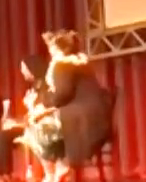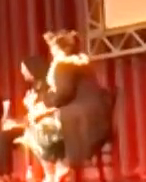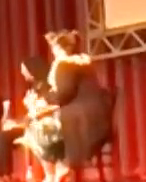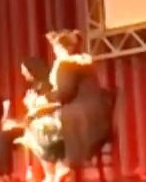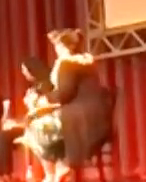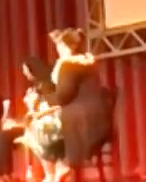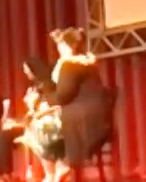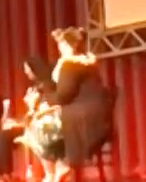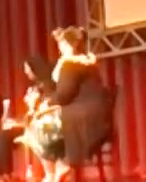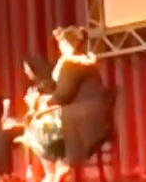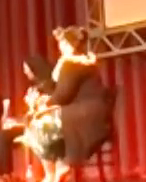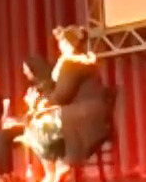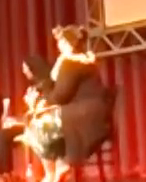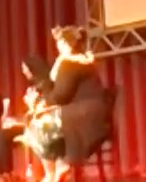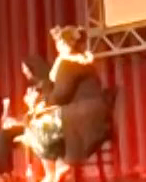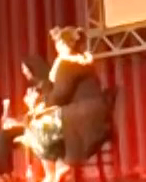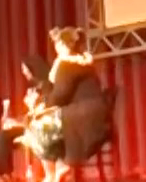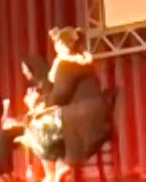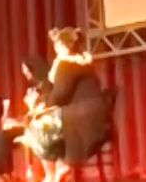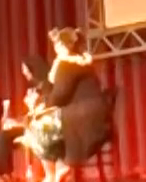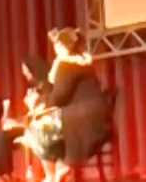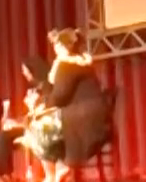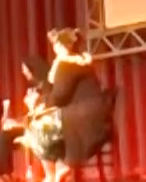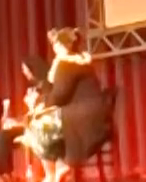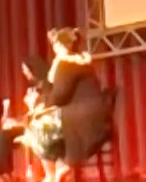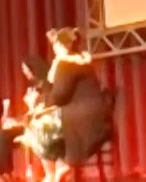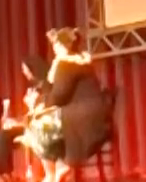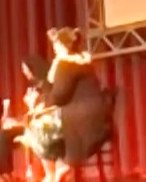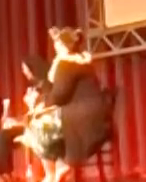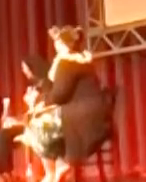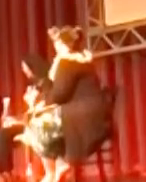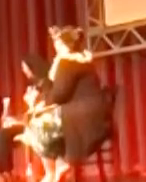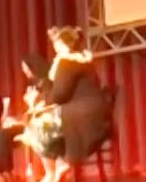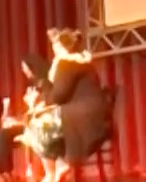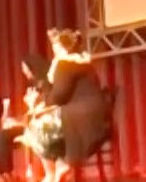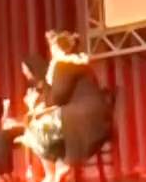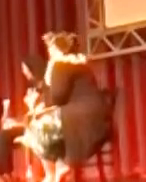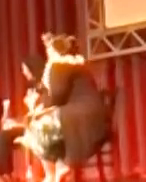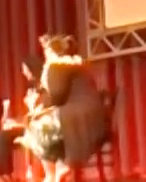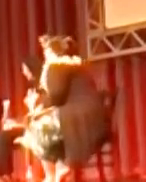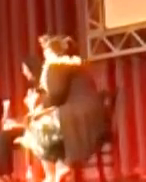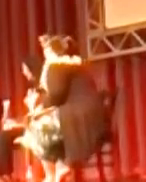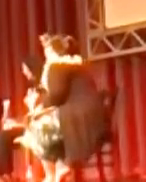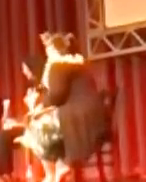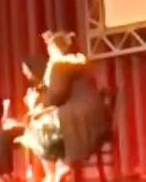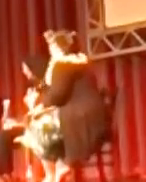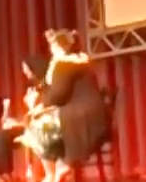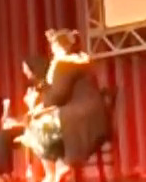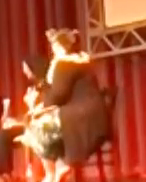and I'll express more gratitude we get tomorrow when we have more time, but I wanted to quickly respond to your question. Thank you so much. And thank